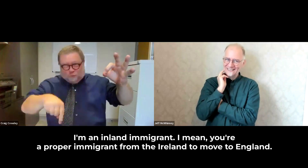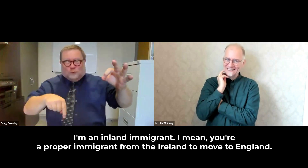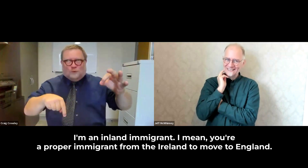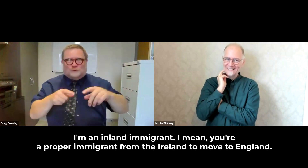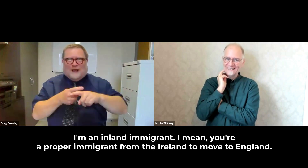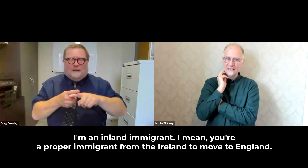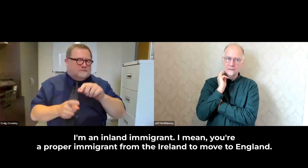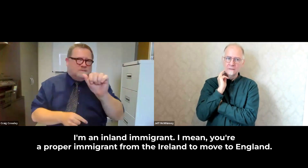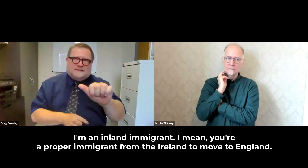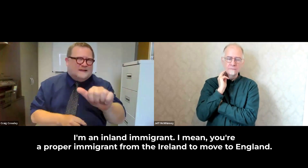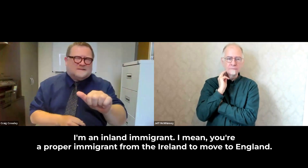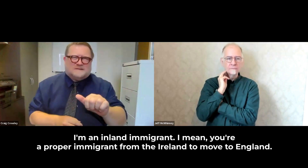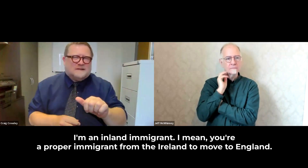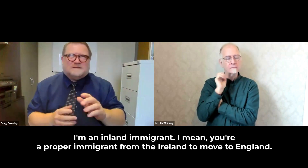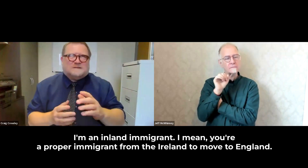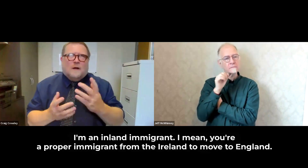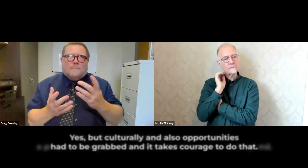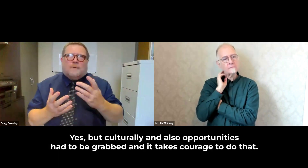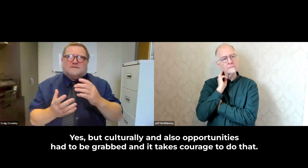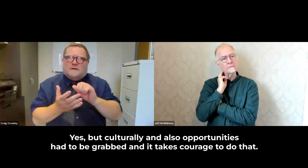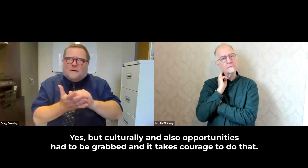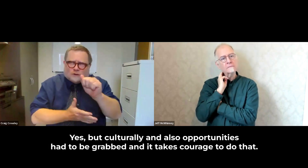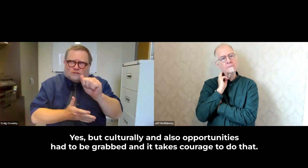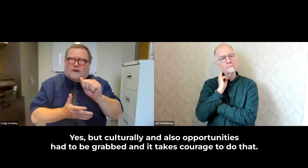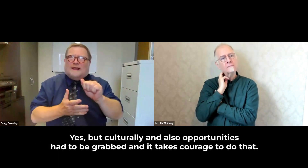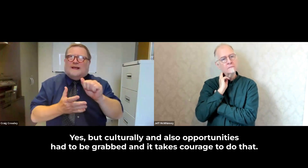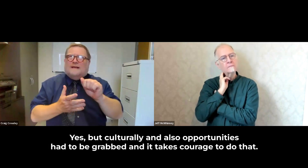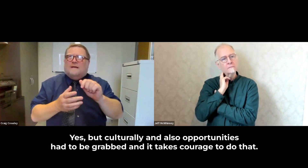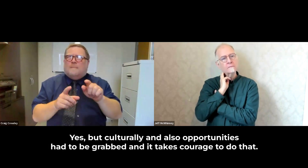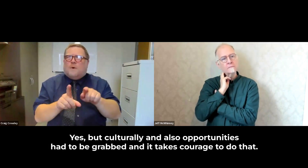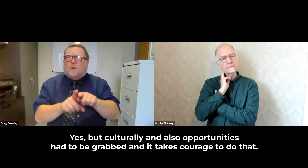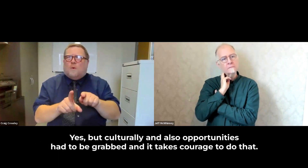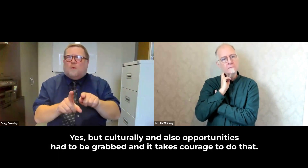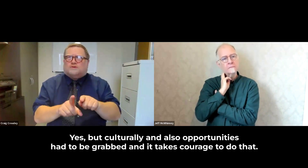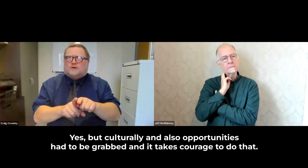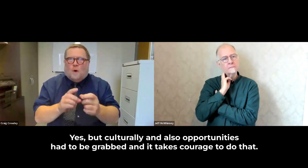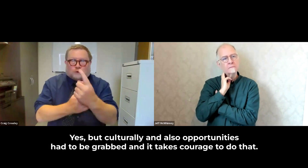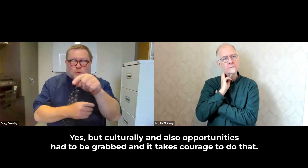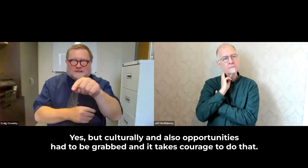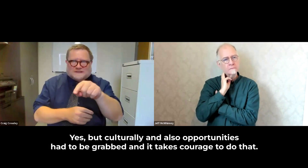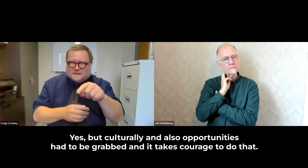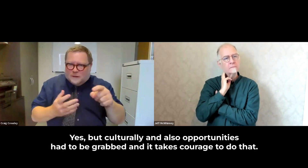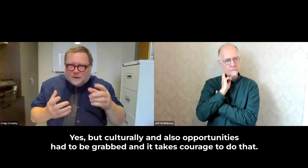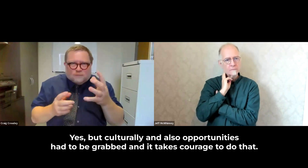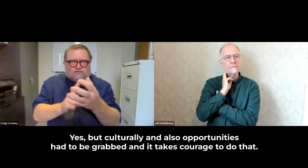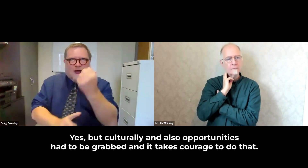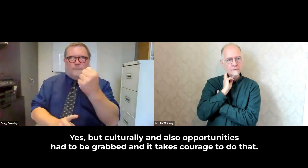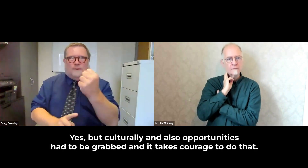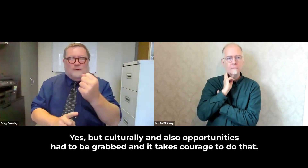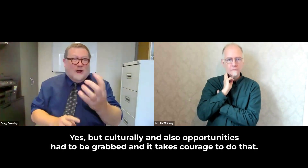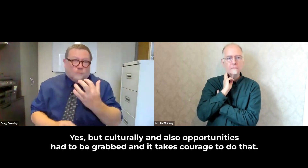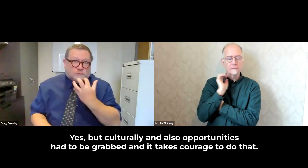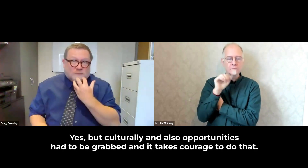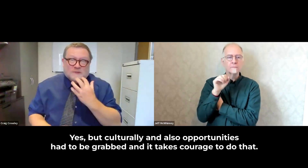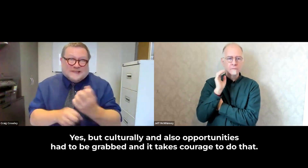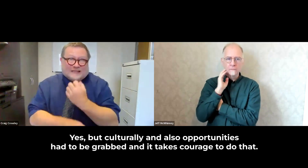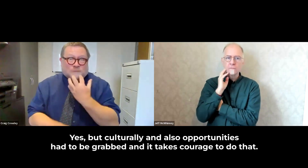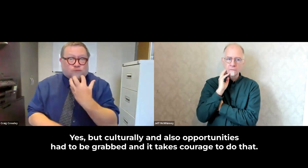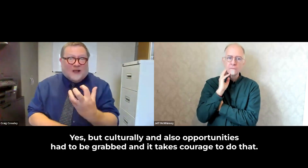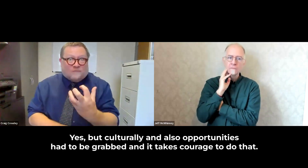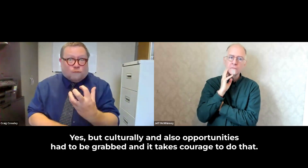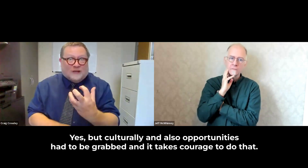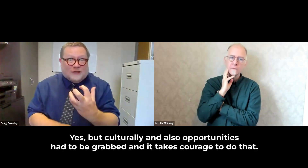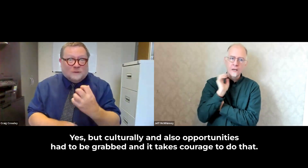Ireland, to move to England, yes, but culturally and also opportunities had